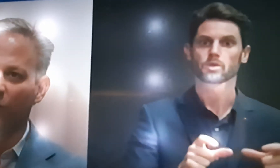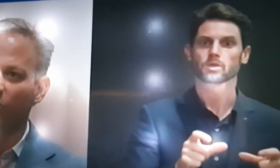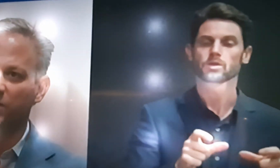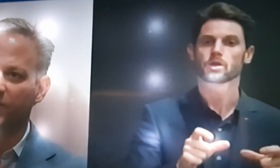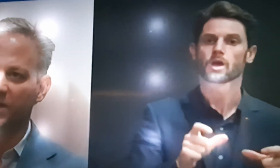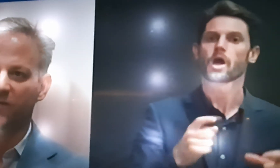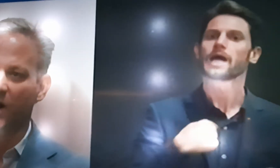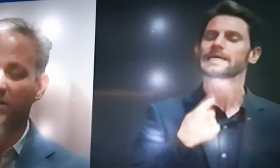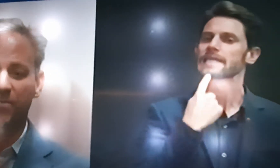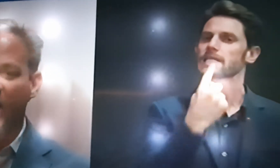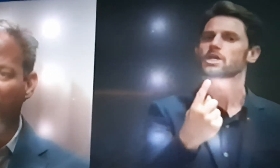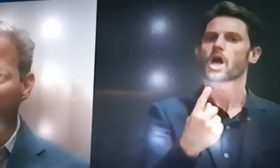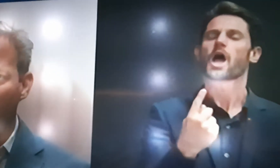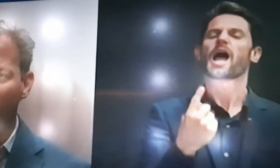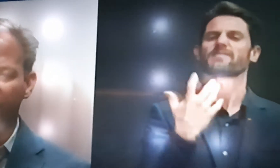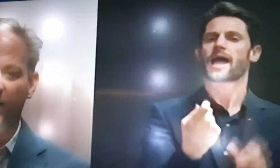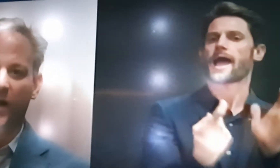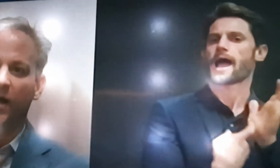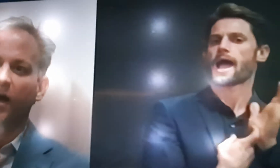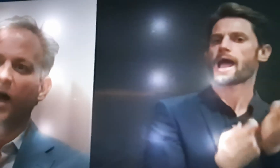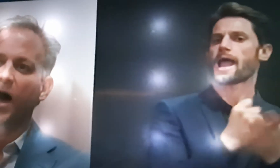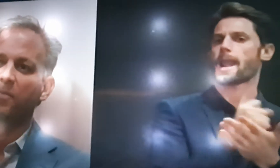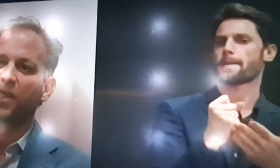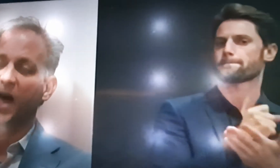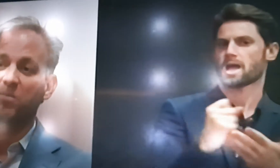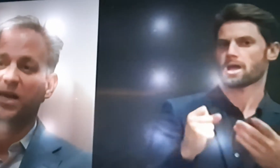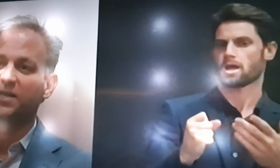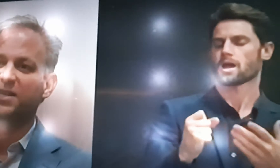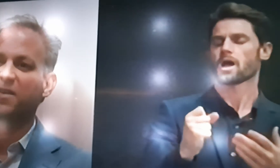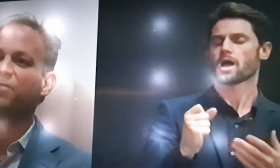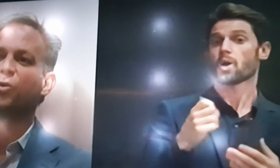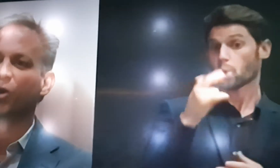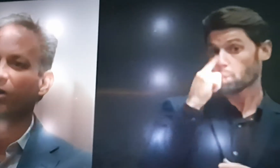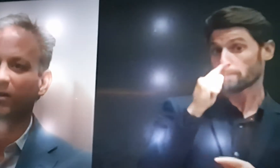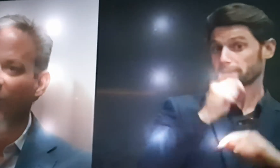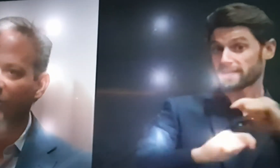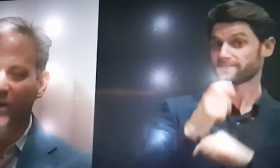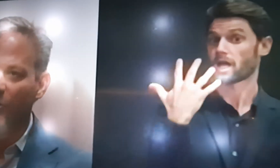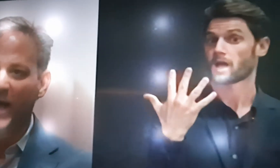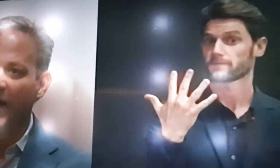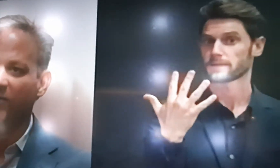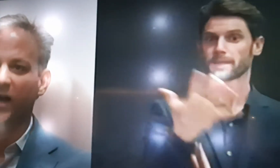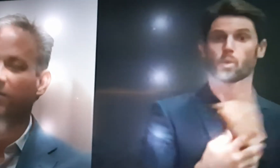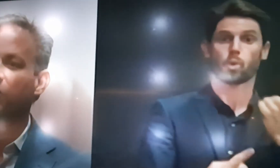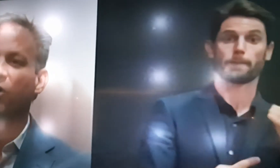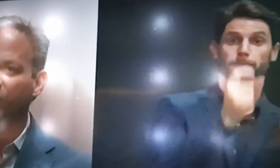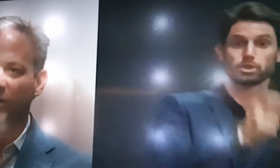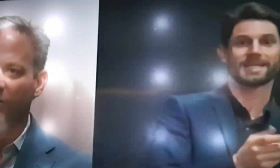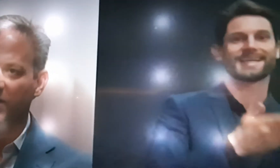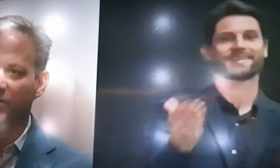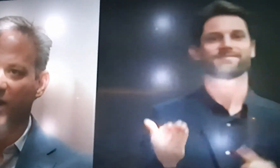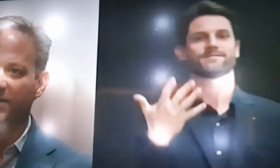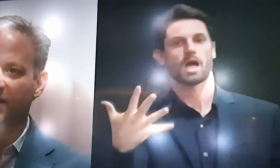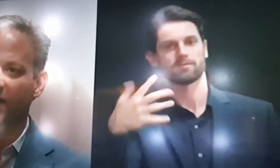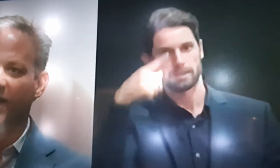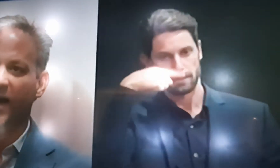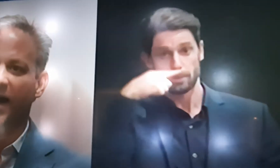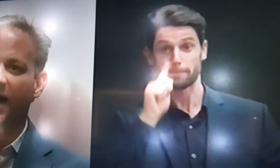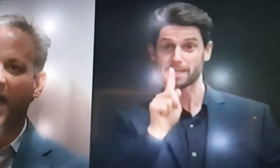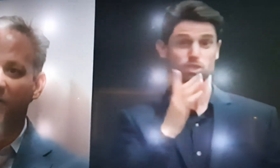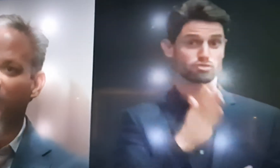the R0 for this virus. It might be 5. That means if you're not altering your behaviour, if you're not doing contact